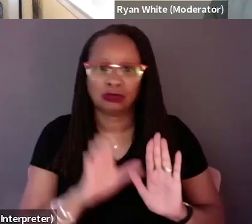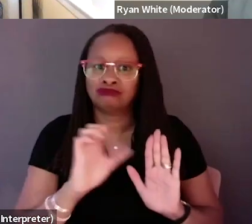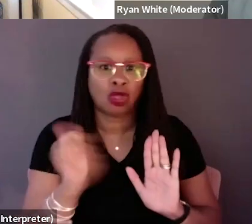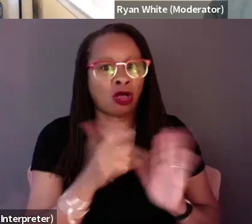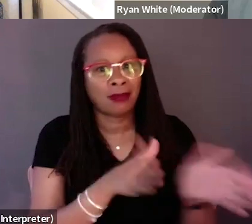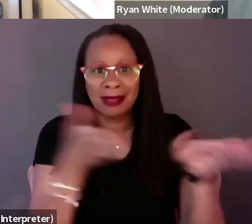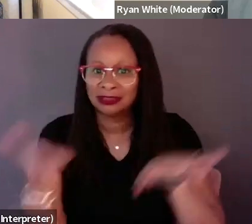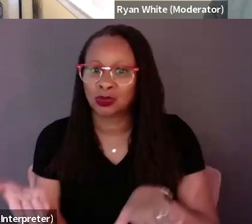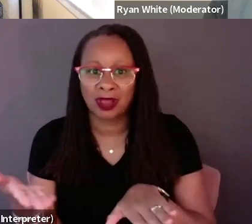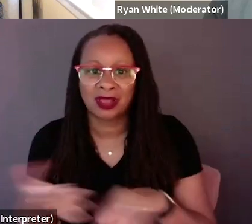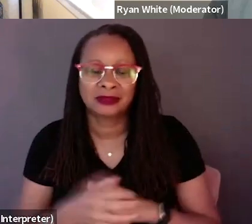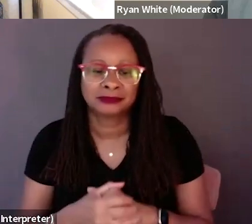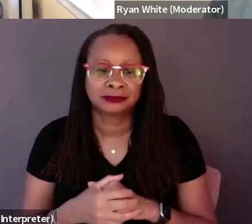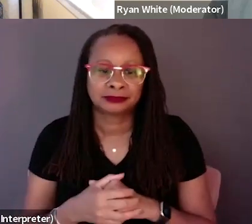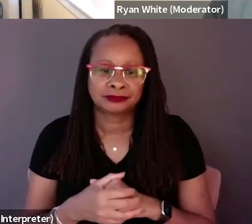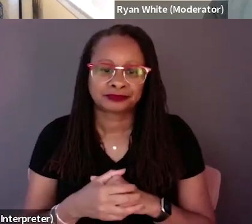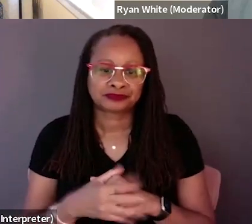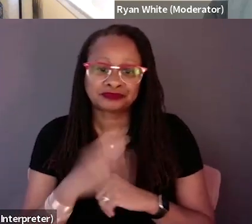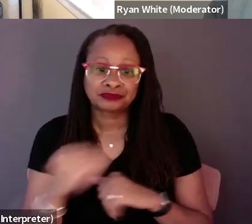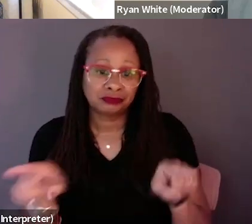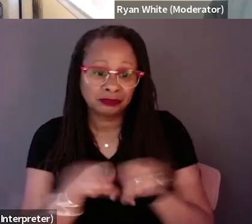passed away, and also,